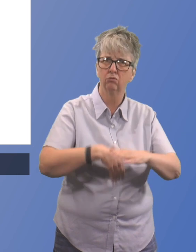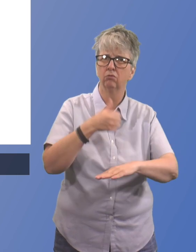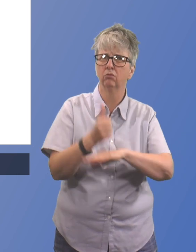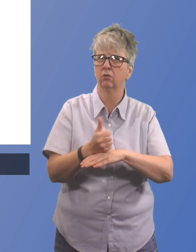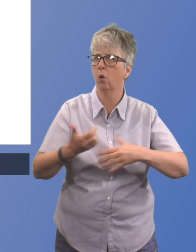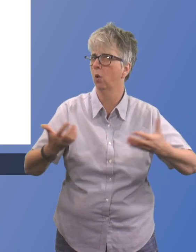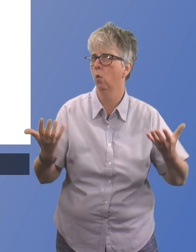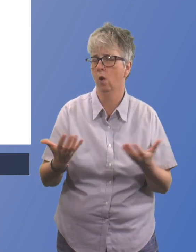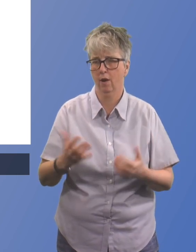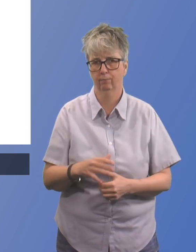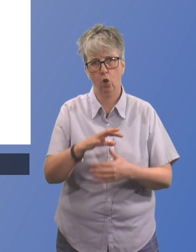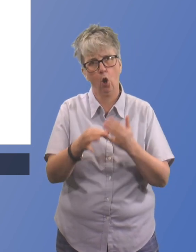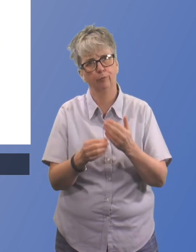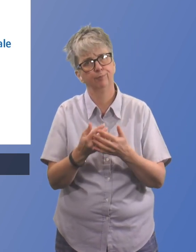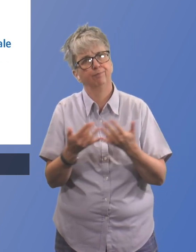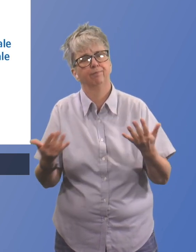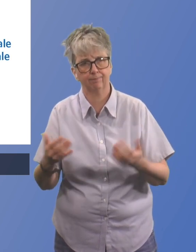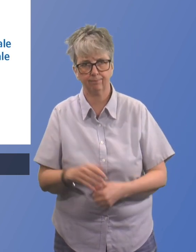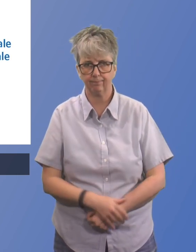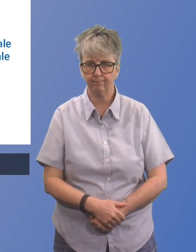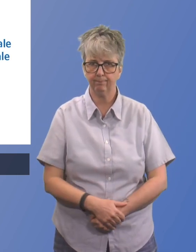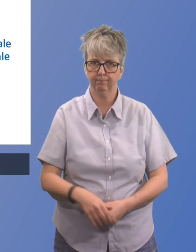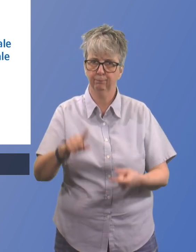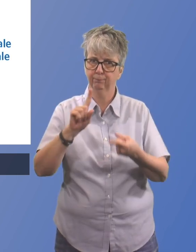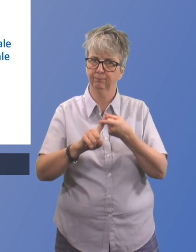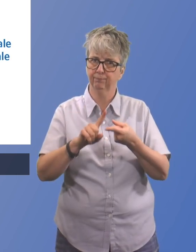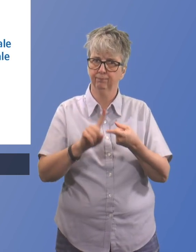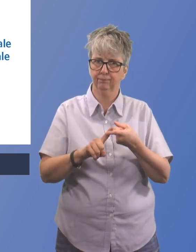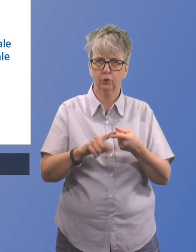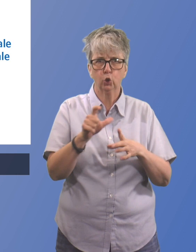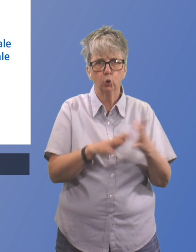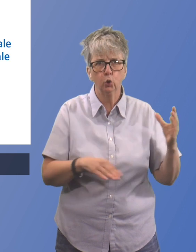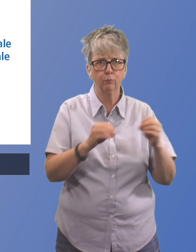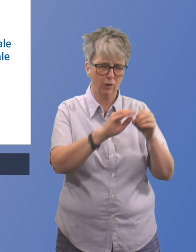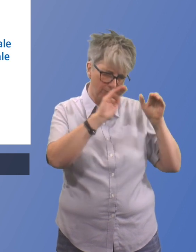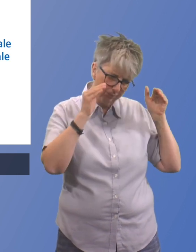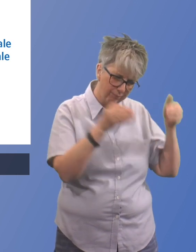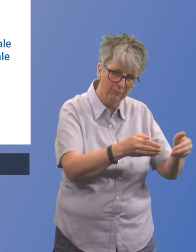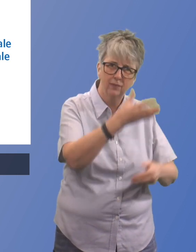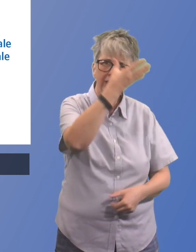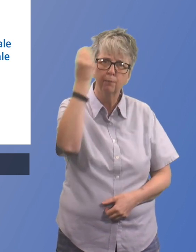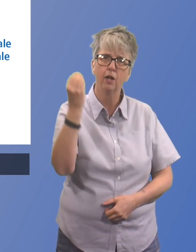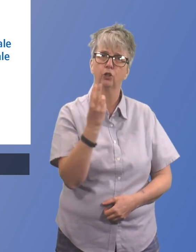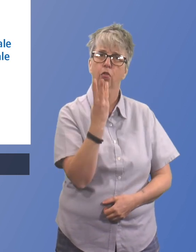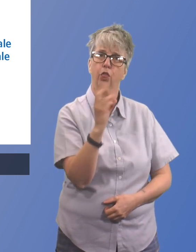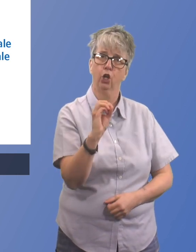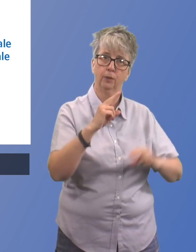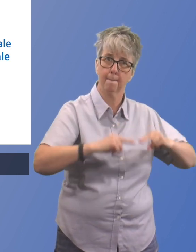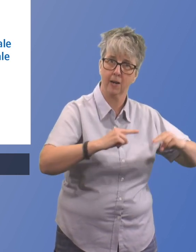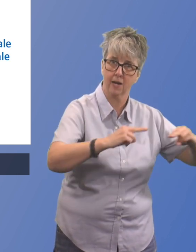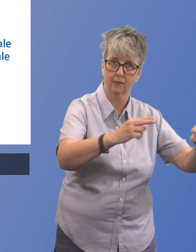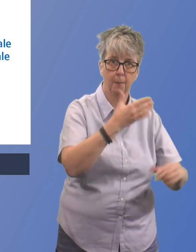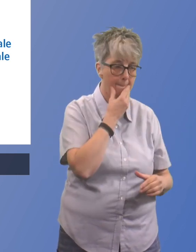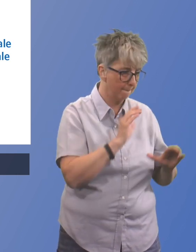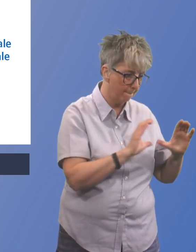gender. Dedicated functional mental health ward, 42 beds. Crofton Ward, one male gender and one